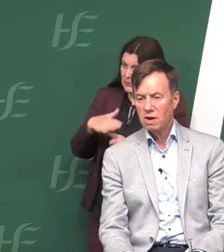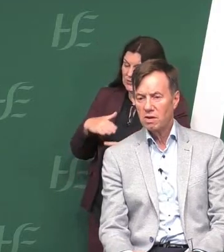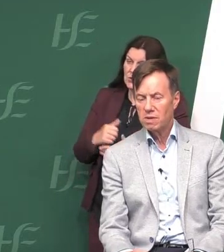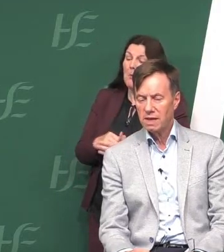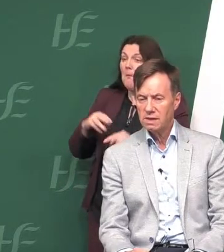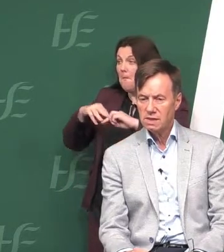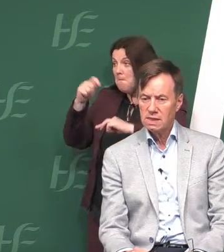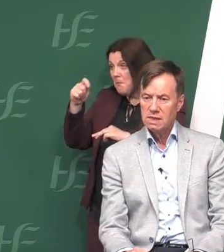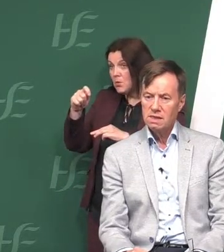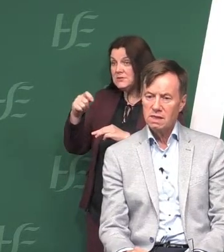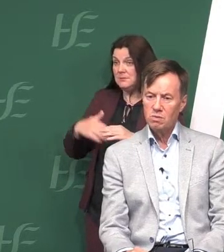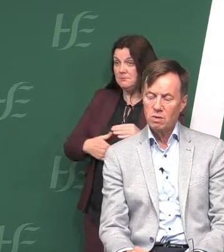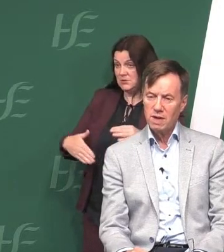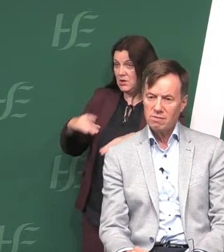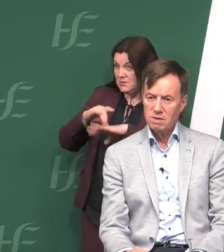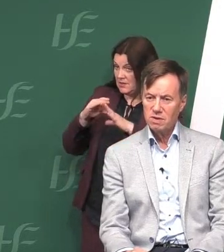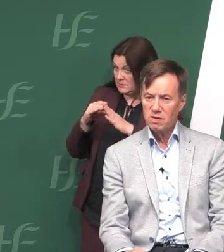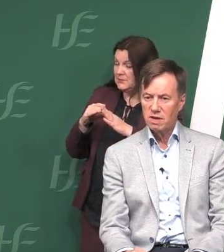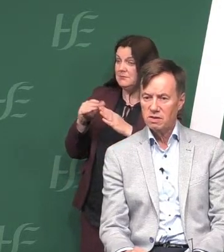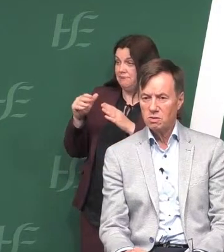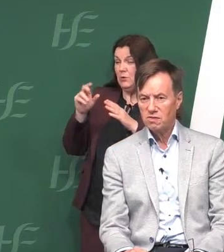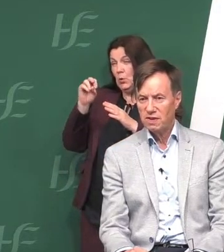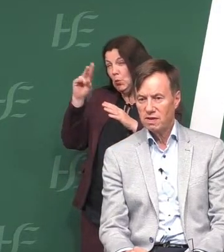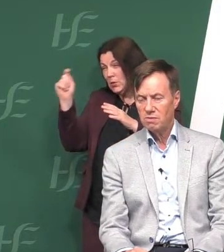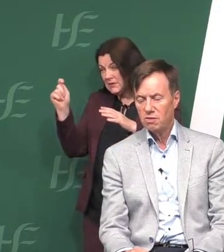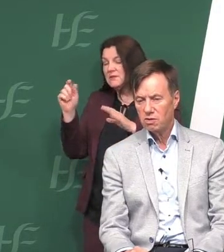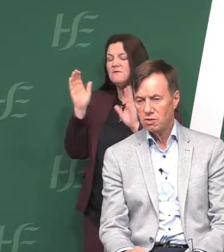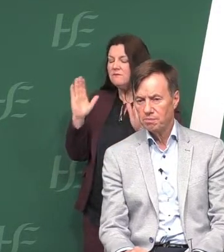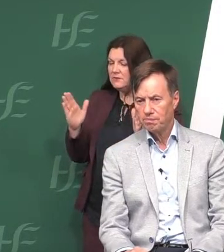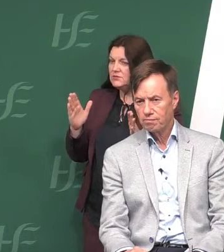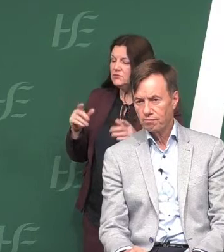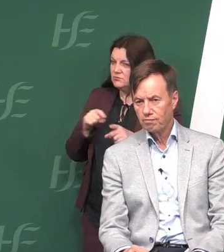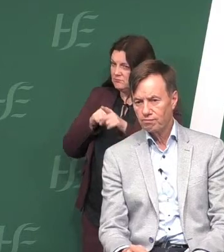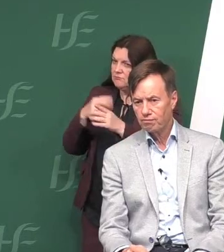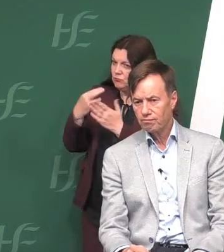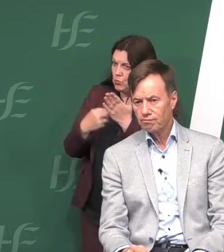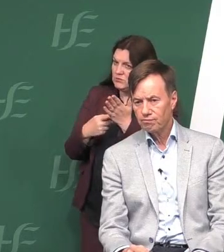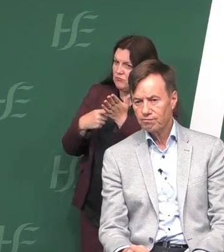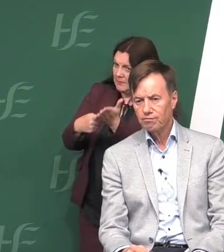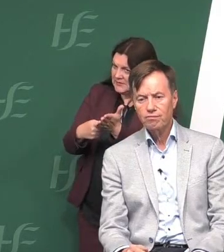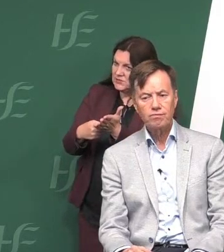most units are compliant. Where we have limits, they are to do with physical infrastructure.